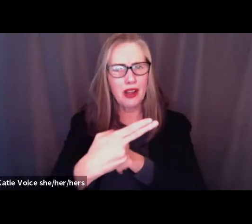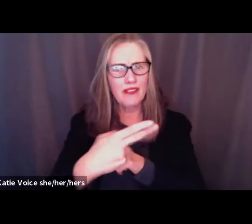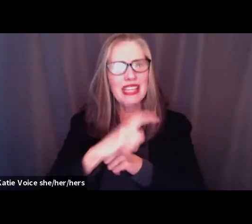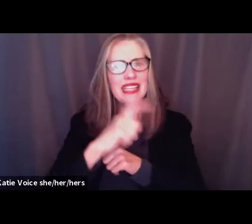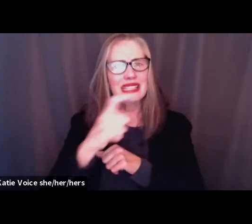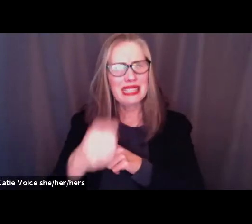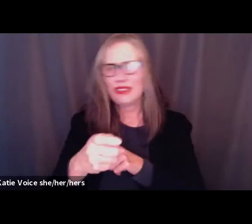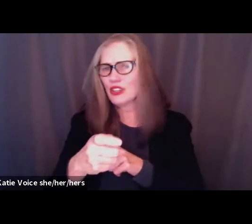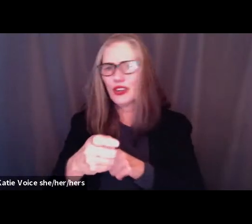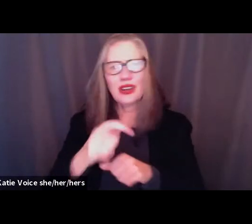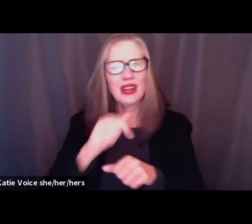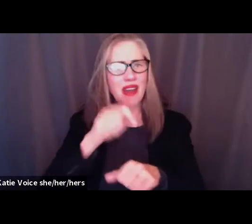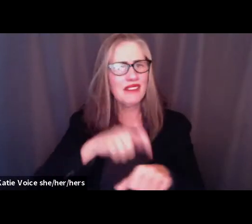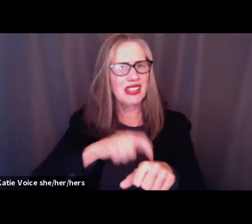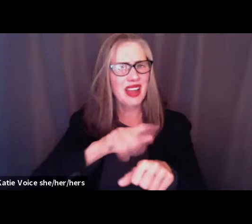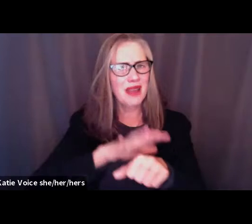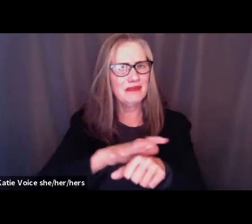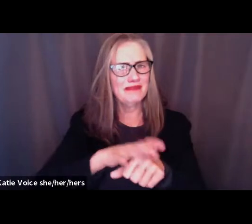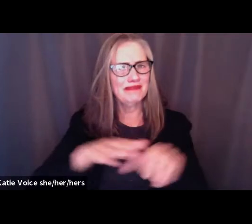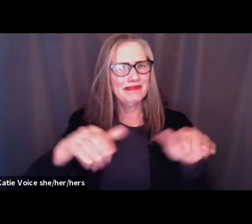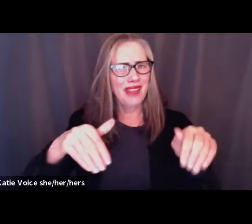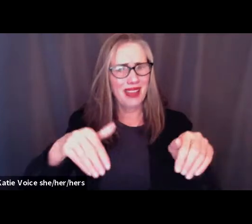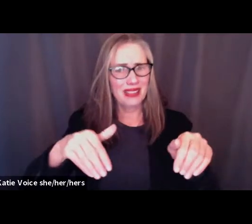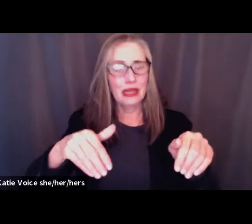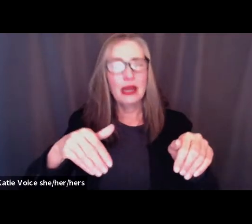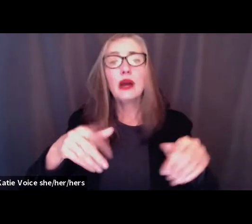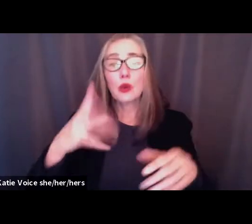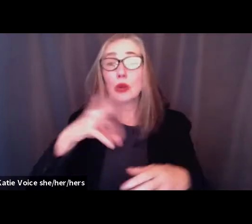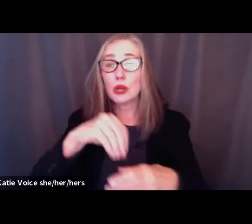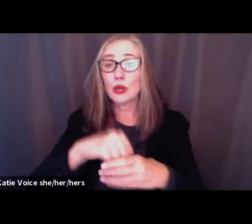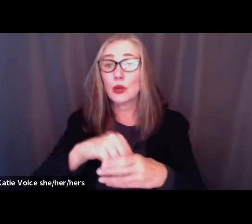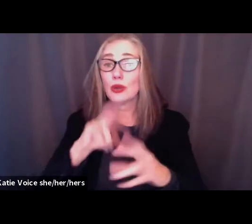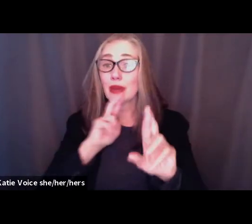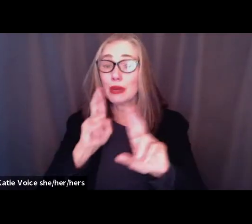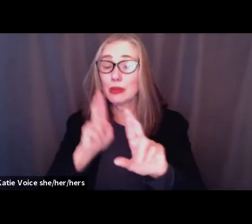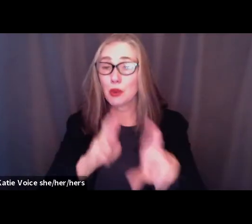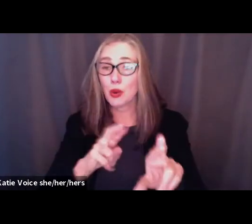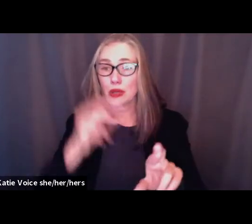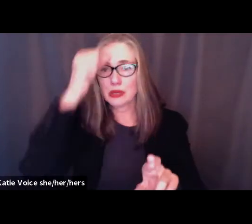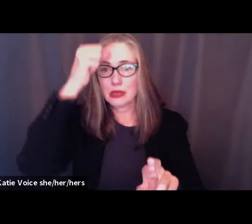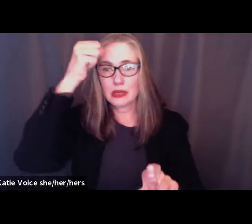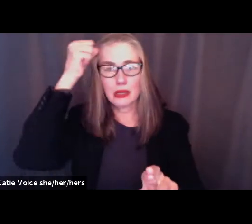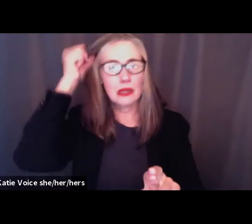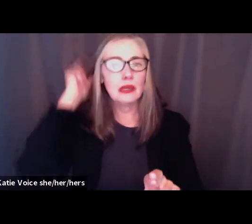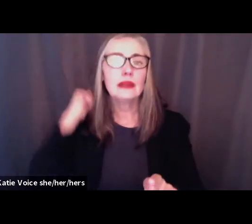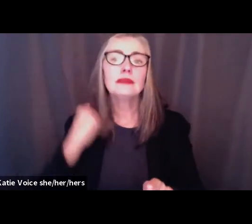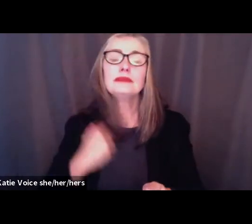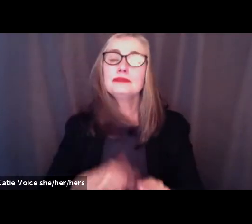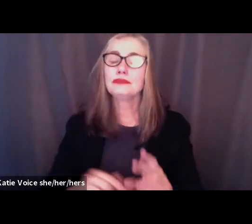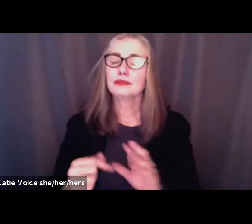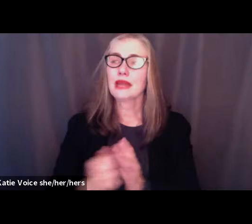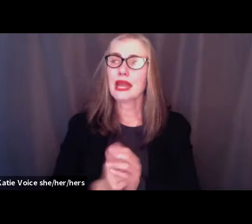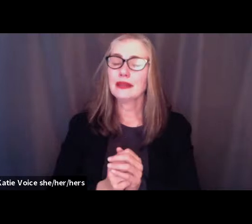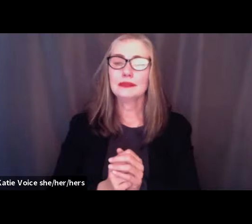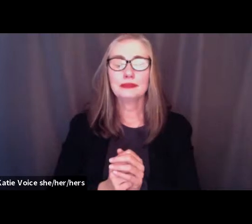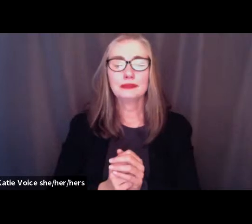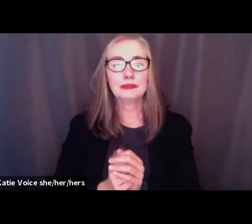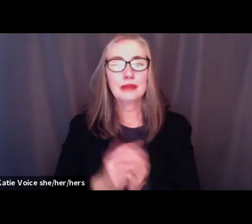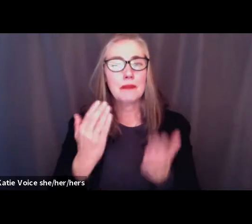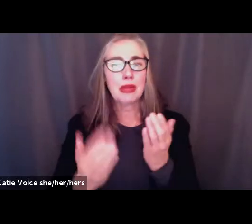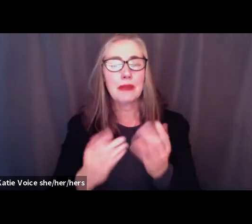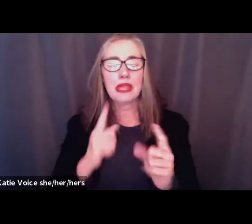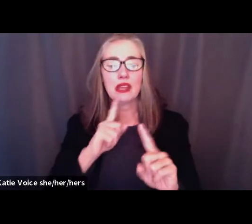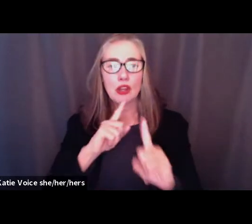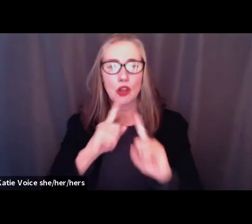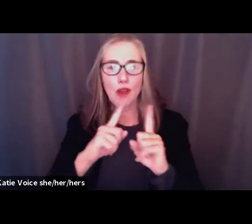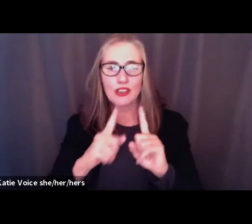included in the report, and hopefully we can have a conversation privately but